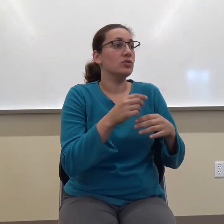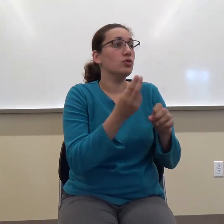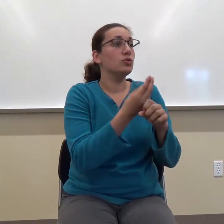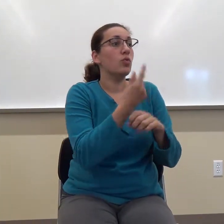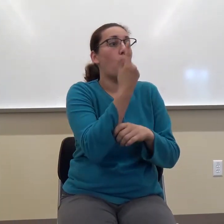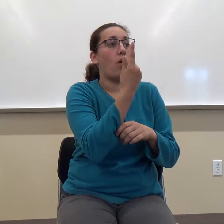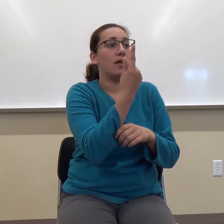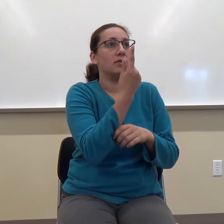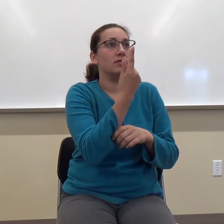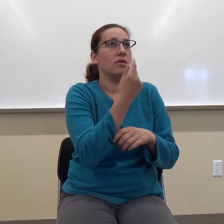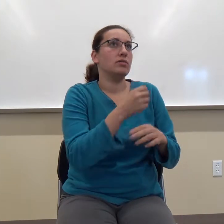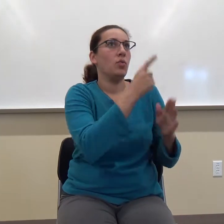chapter.